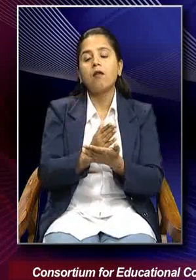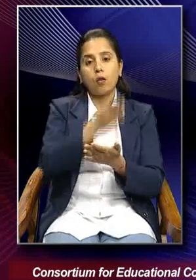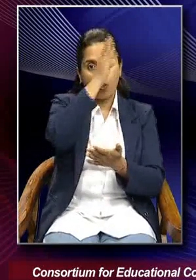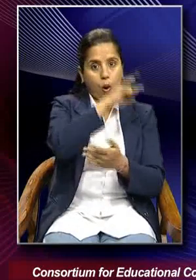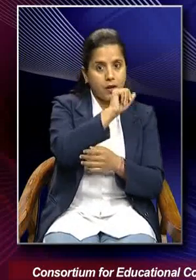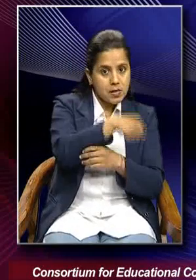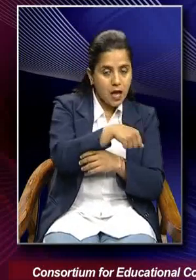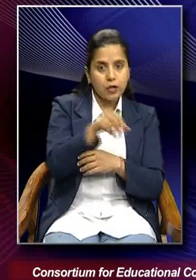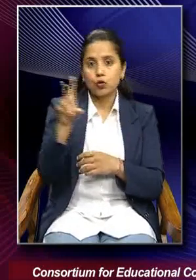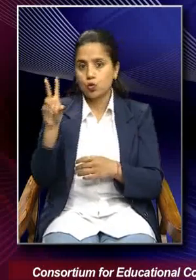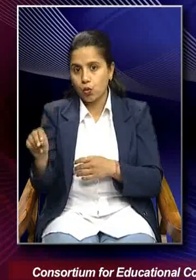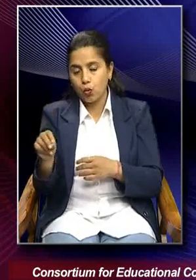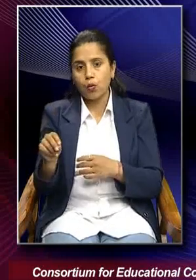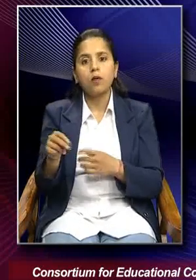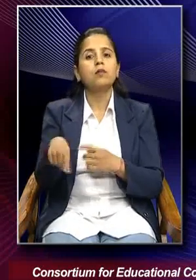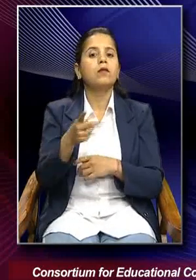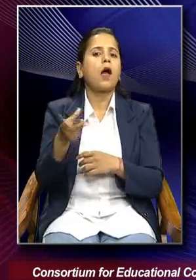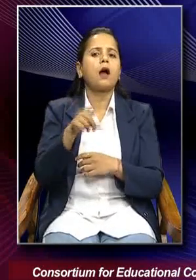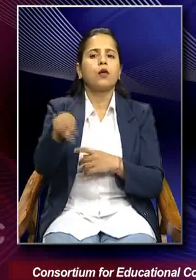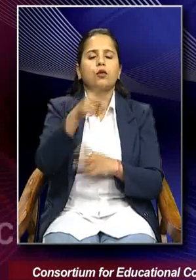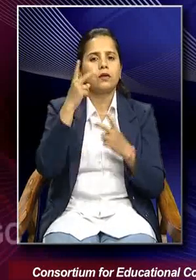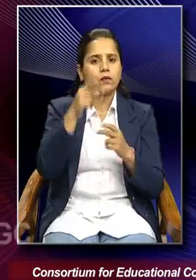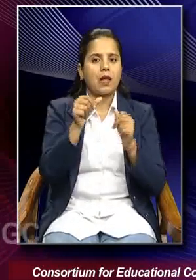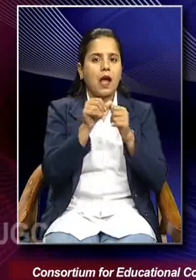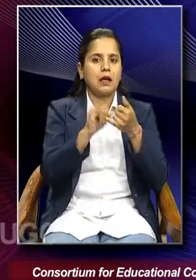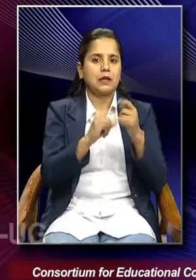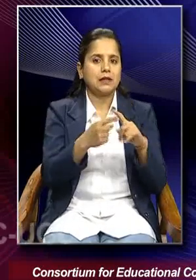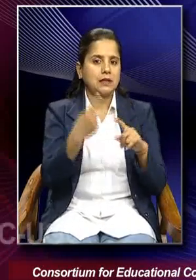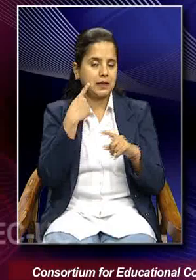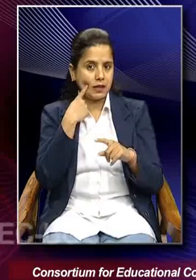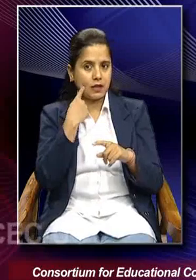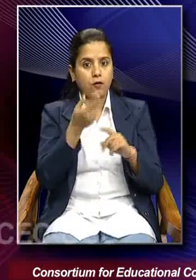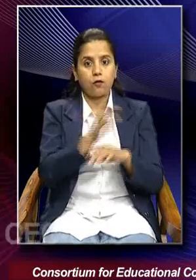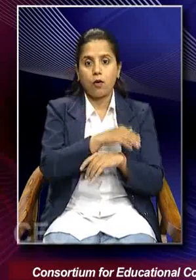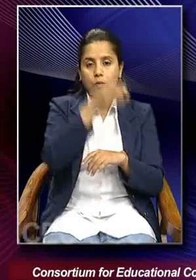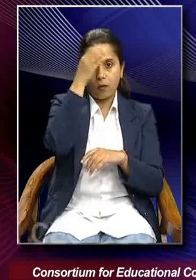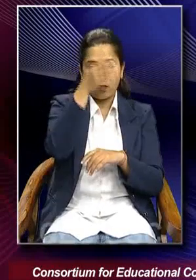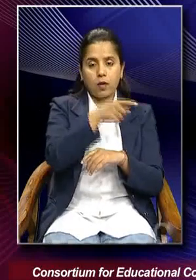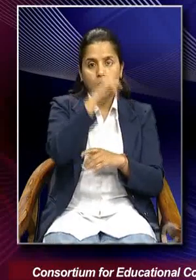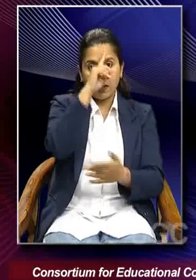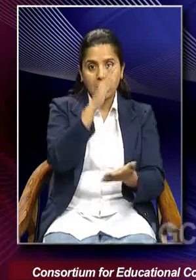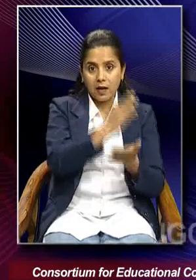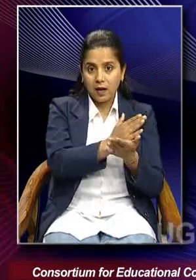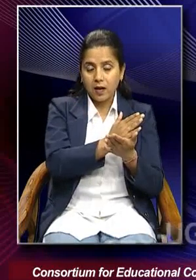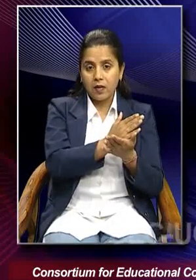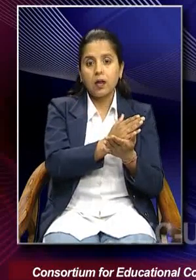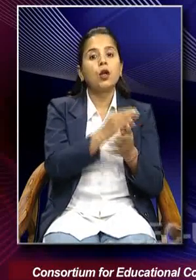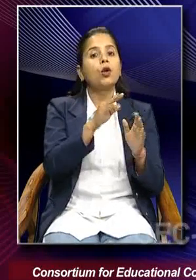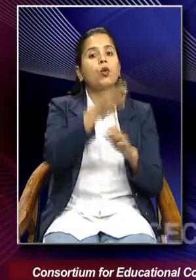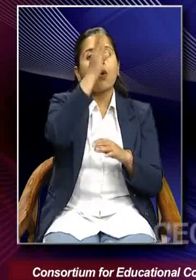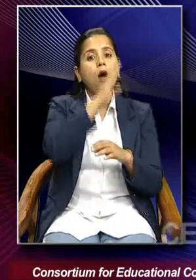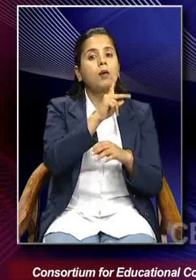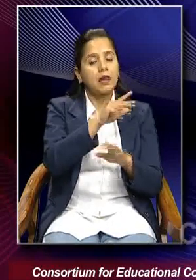and not believe in God. So, again you can see asti from the context of believing in God would